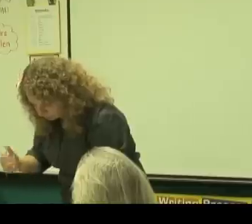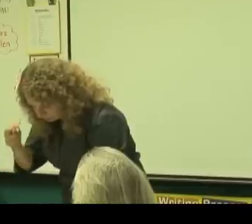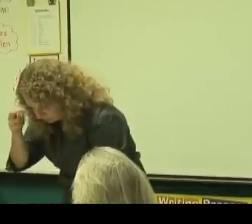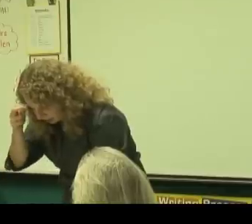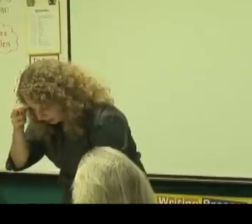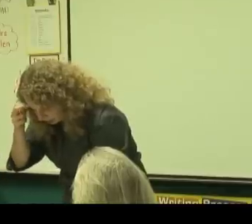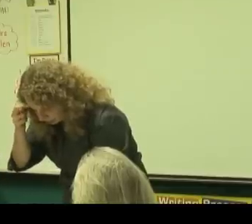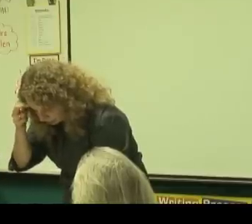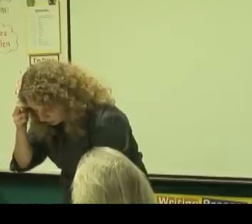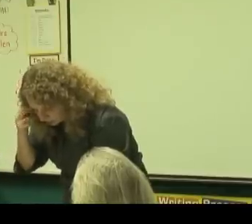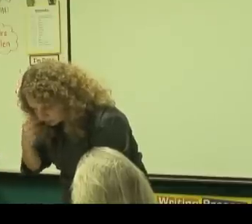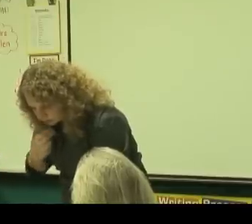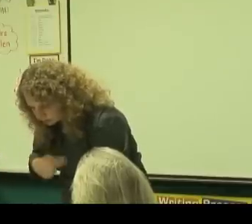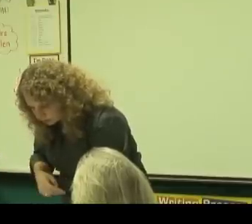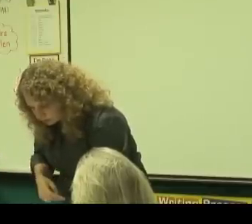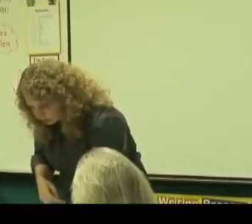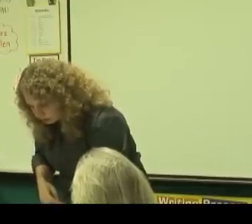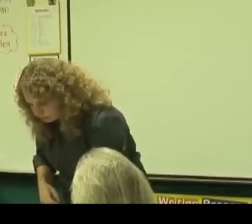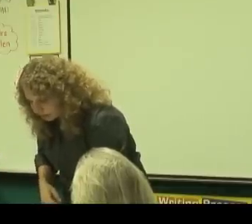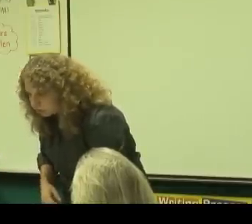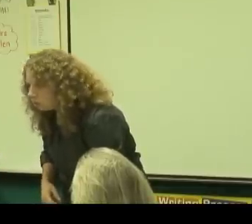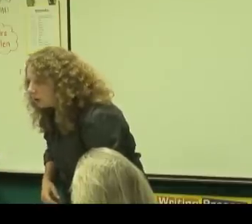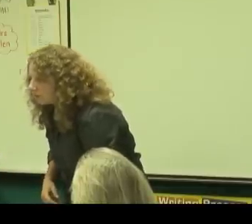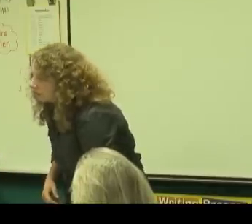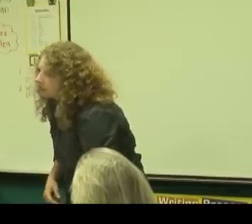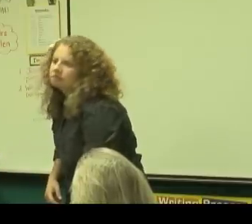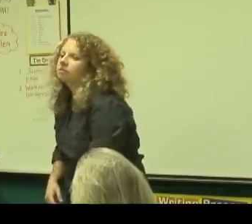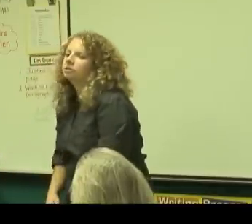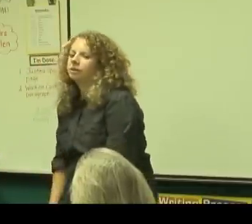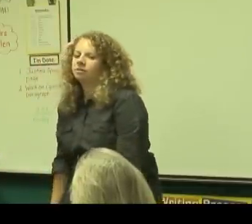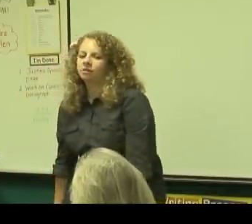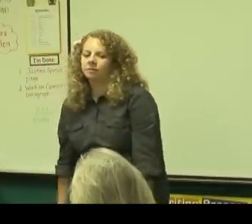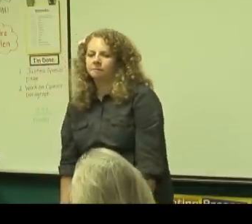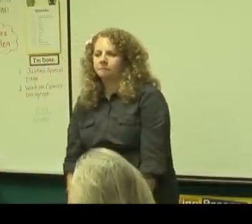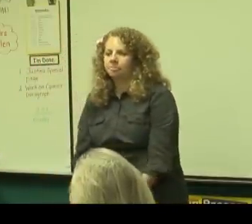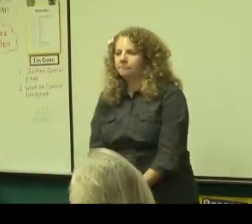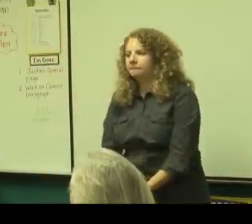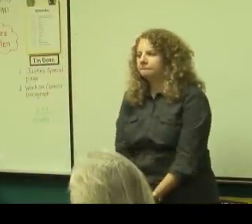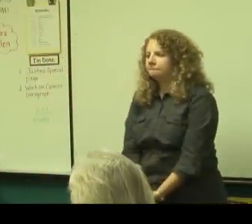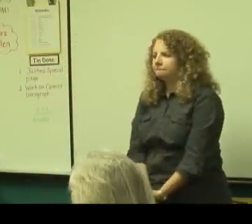what about a manhole cover on the ground?